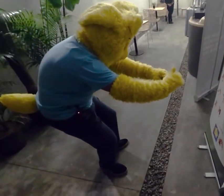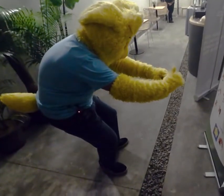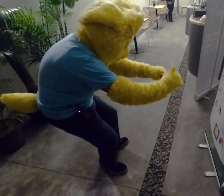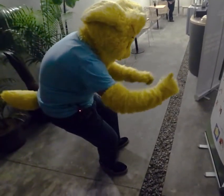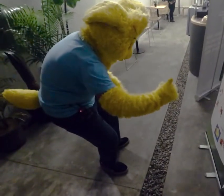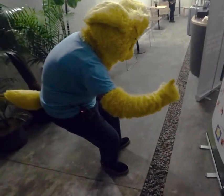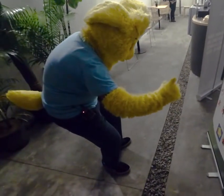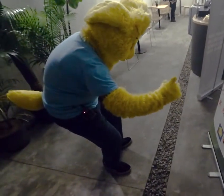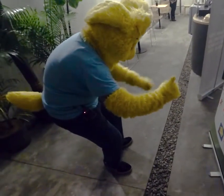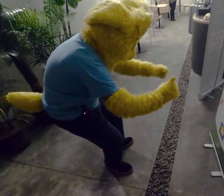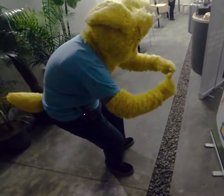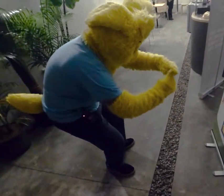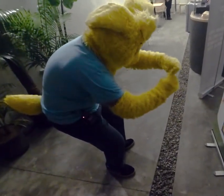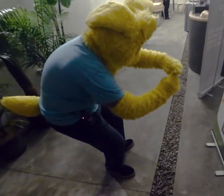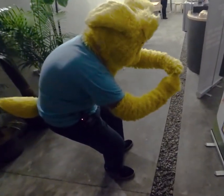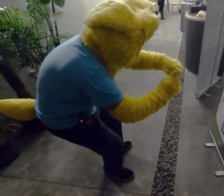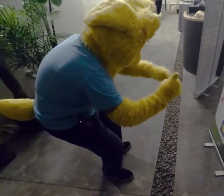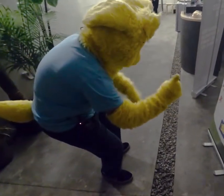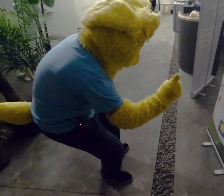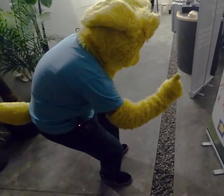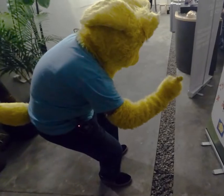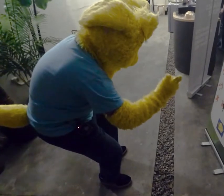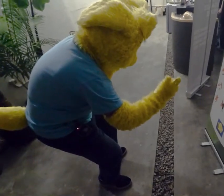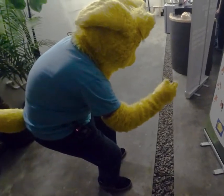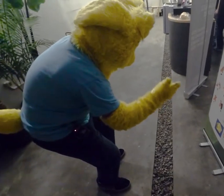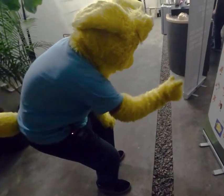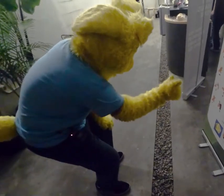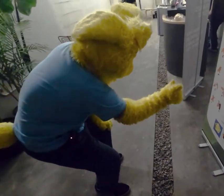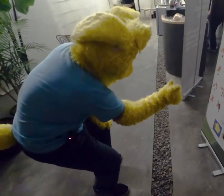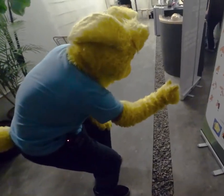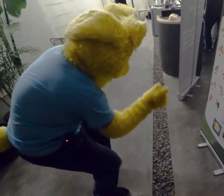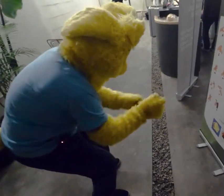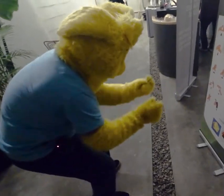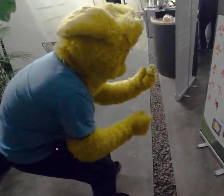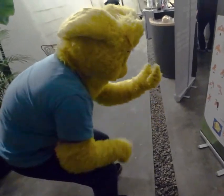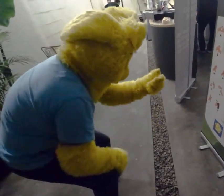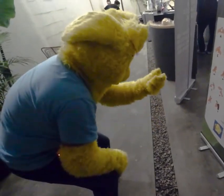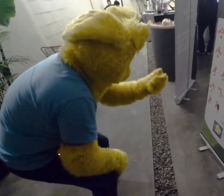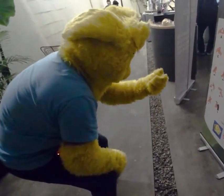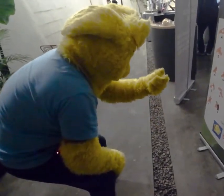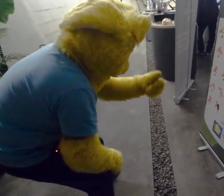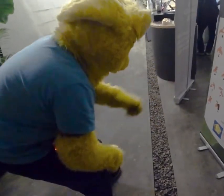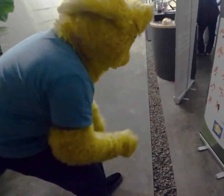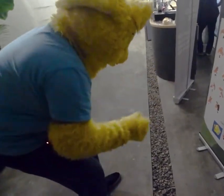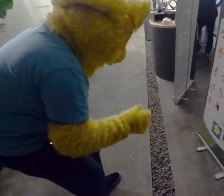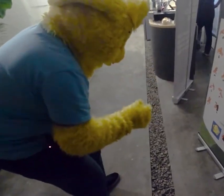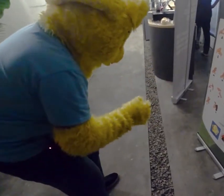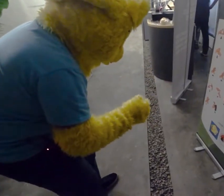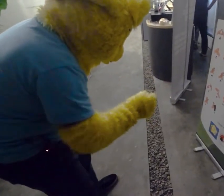the t the u the u the v